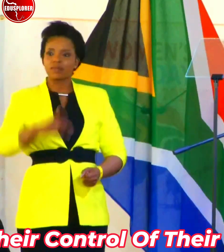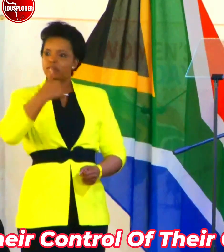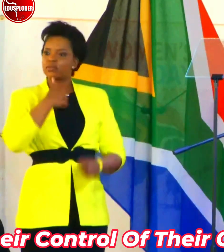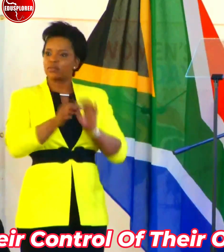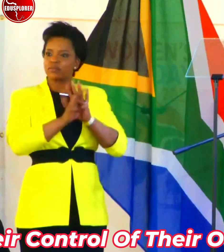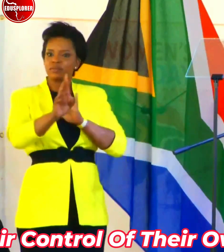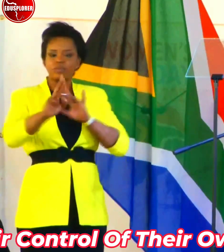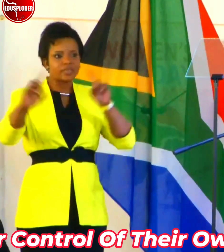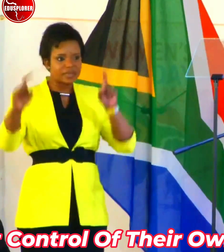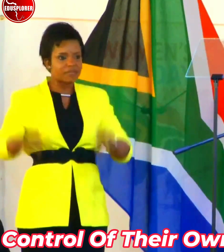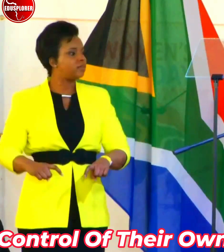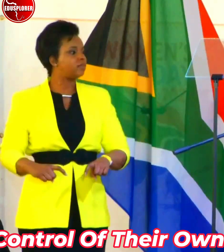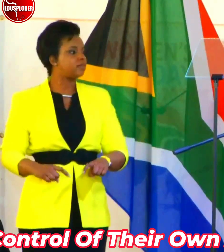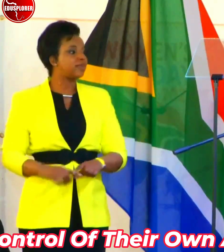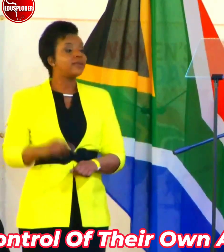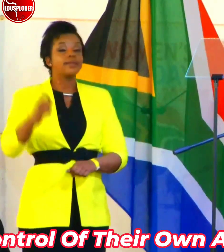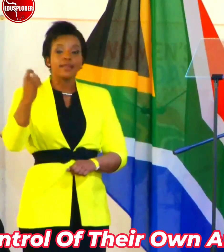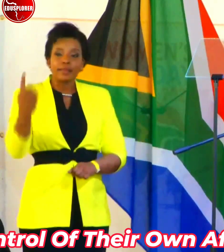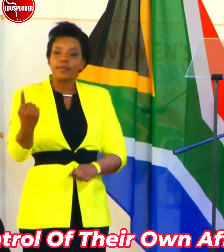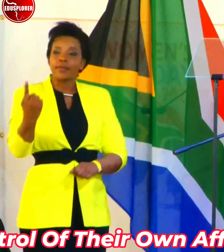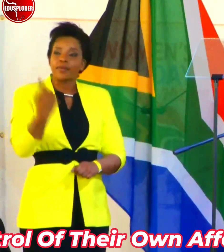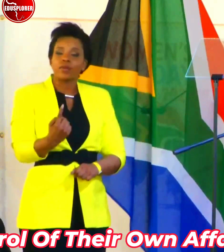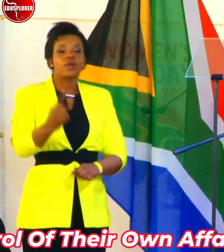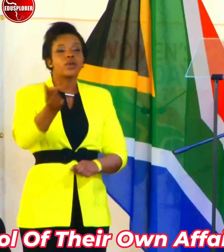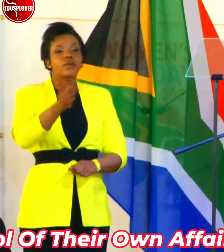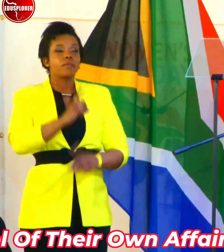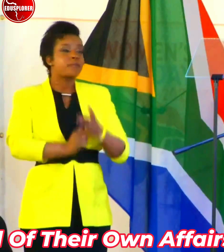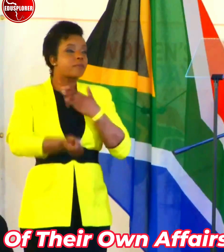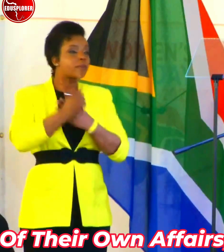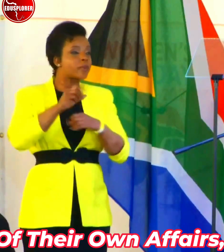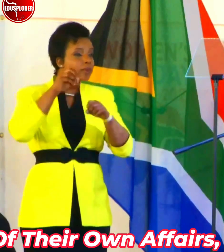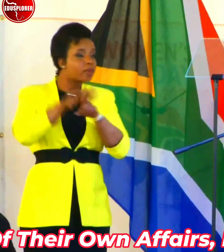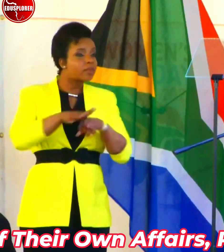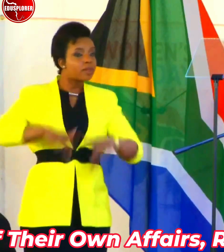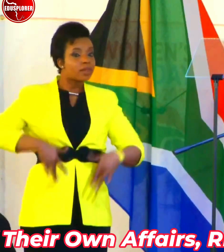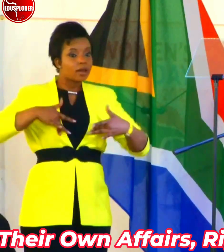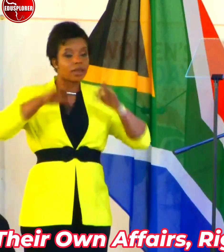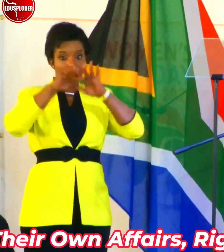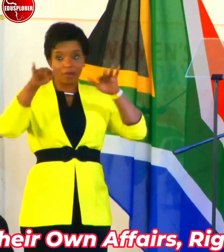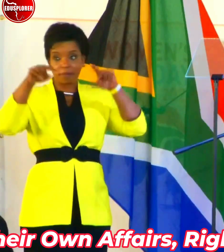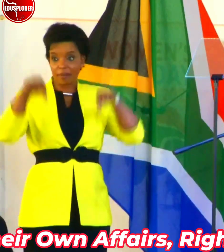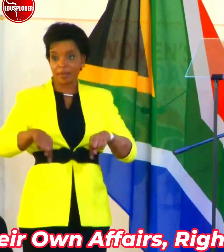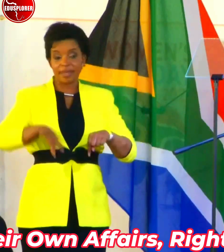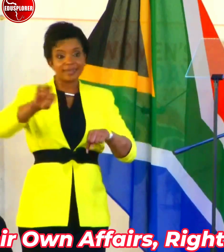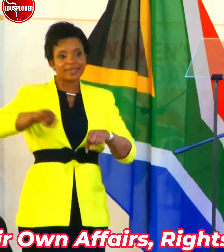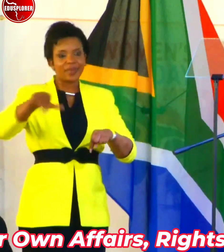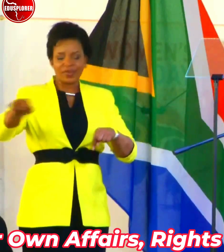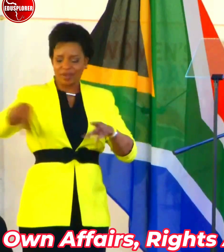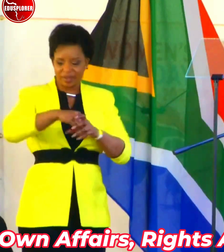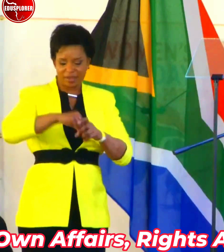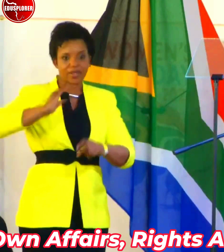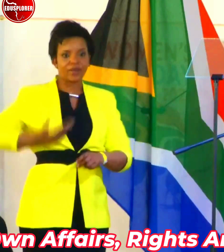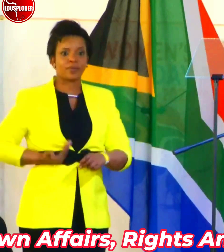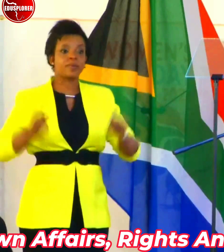represented in every endeavor that affects the lives of South Africans. And they have clearly